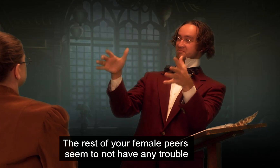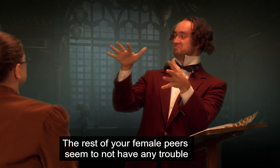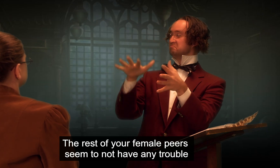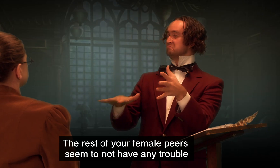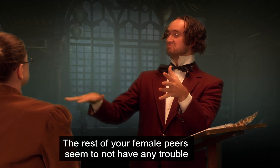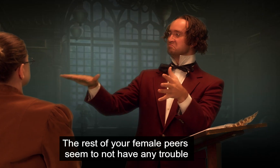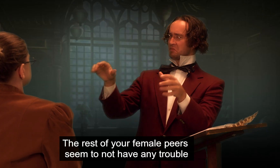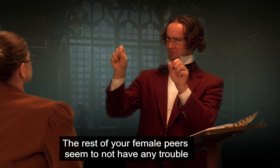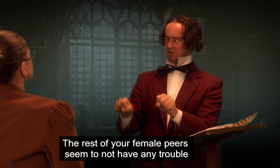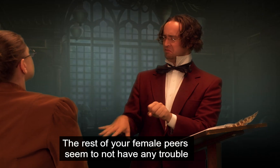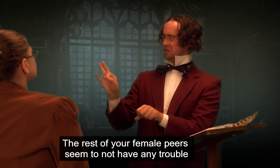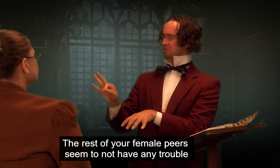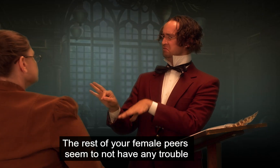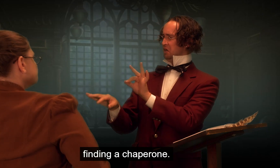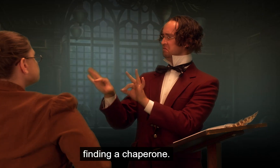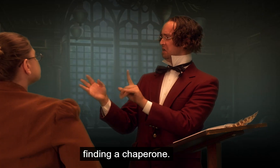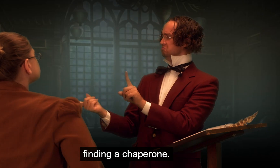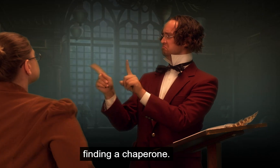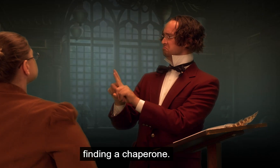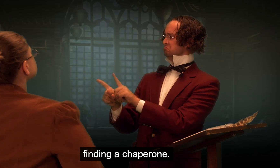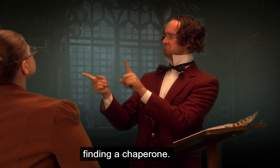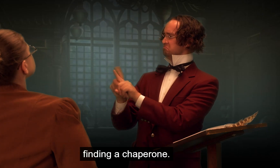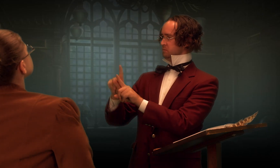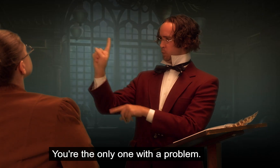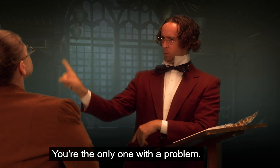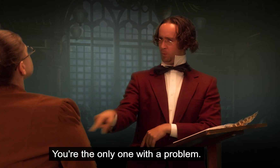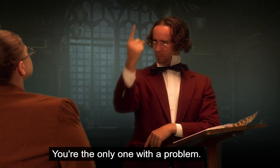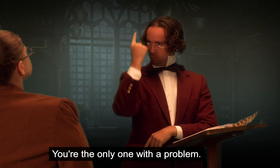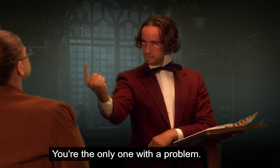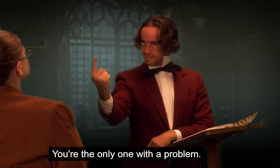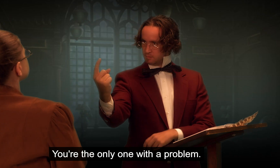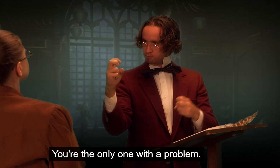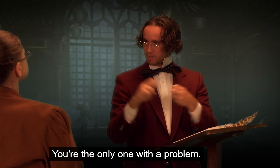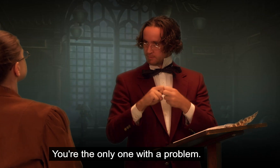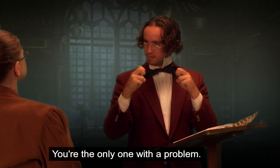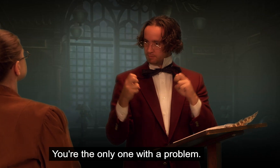seem to not have any trouble finding a chaperone. You're the only one with a problem.